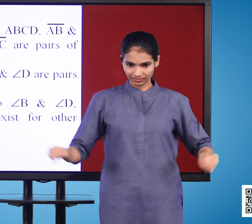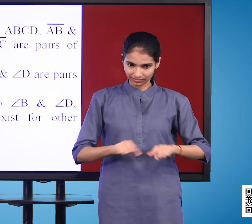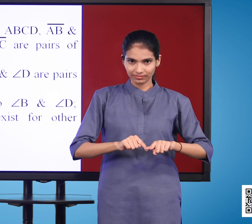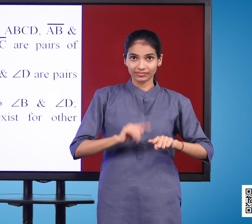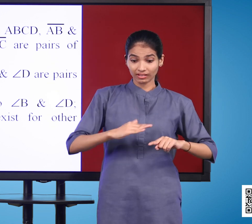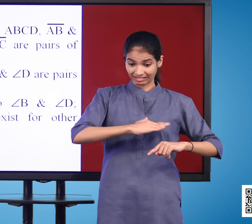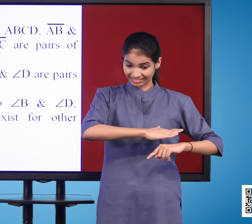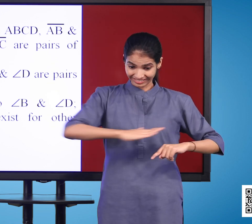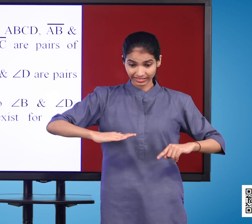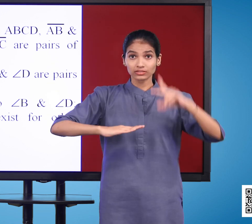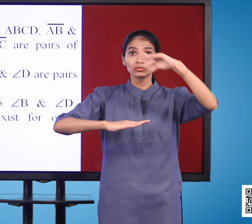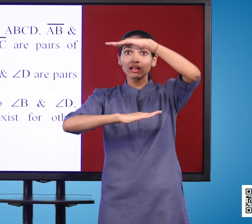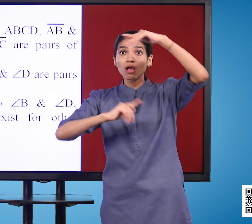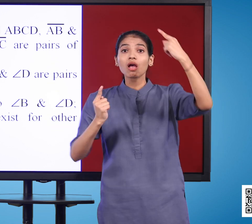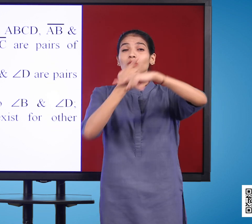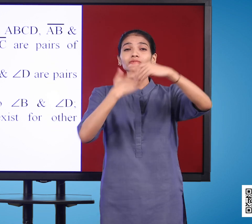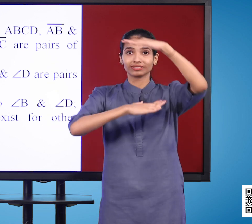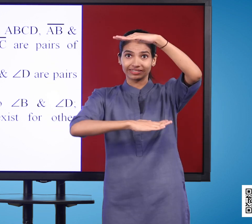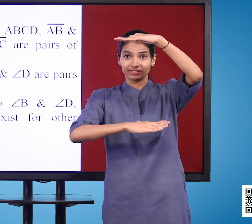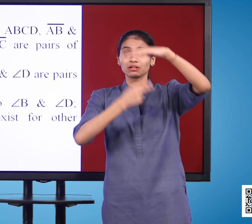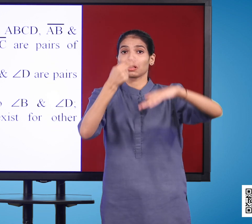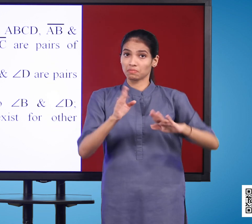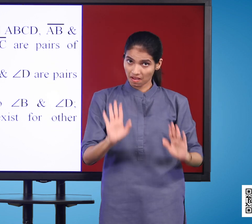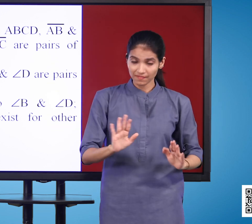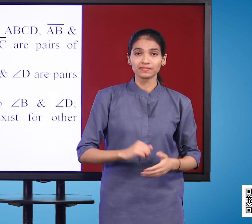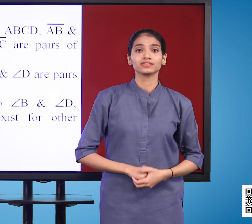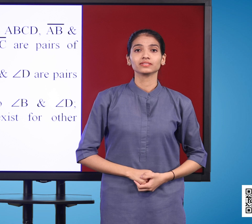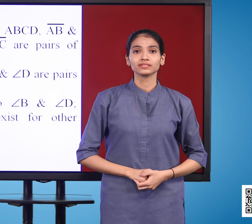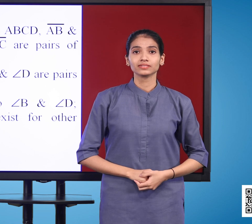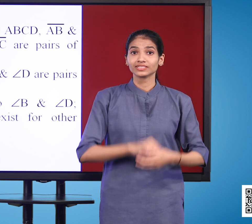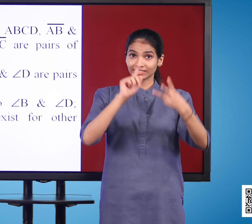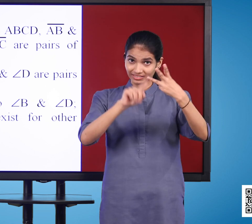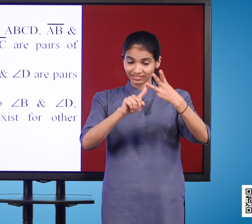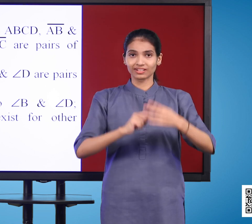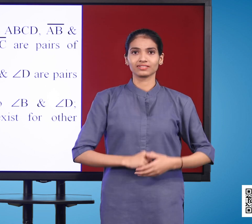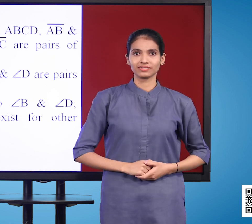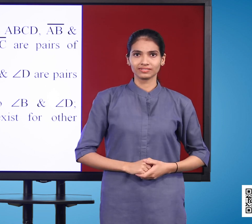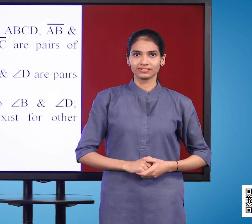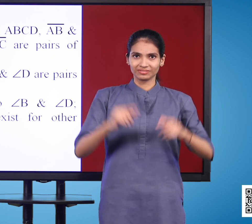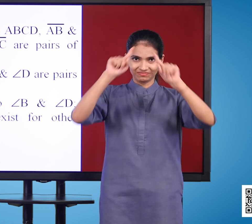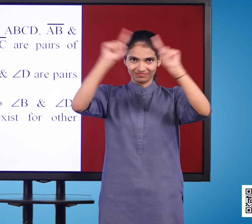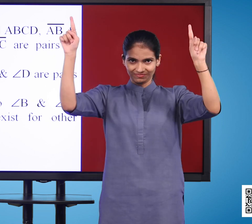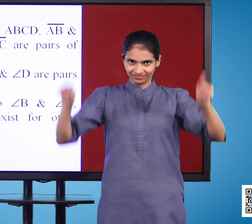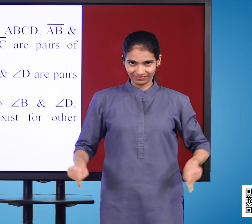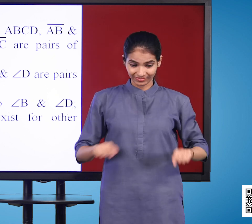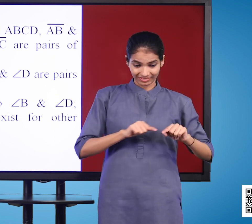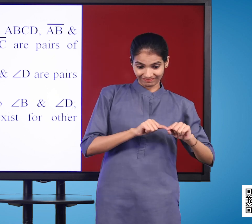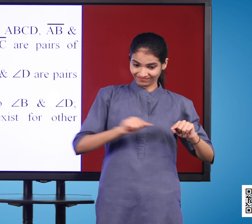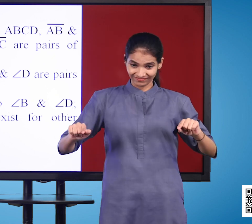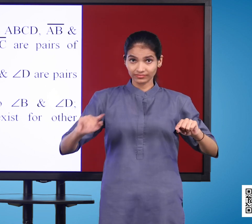and angle B and angle D are pairs of opposite angles. Angle A is adjacent to angle B